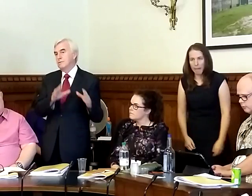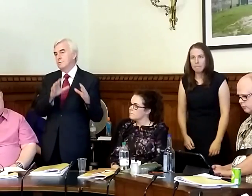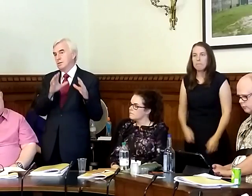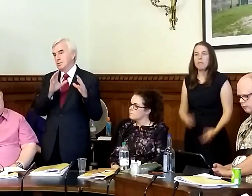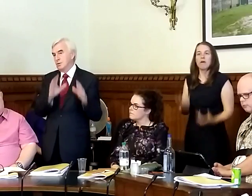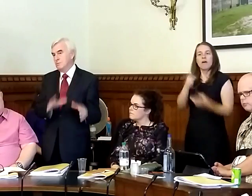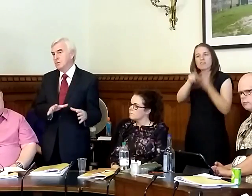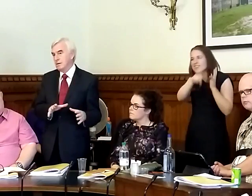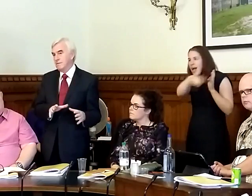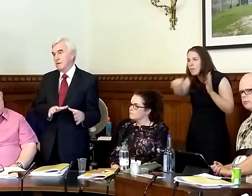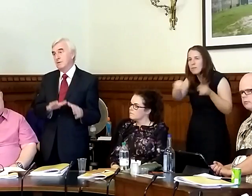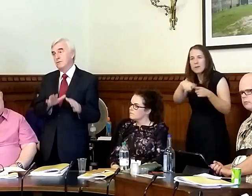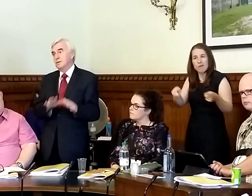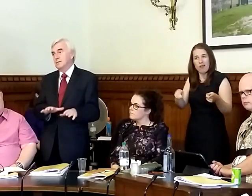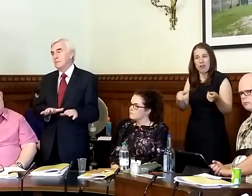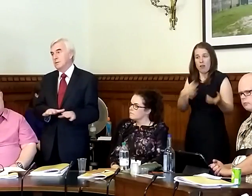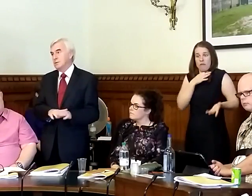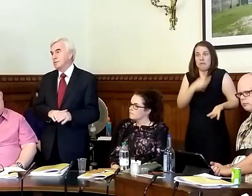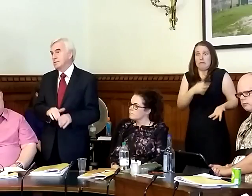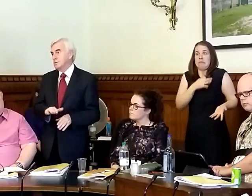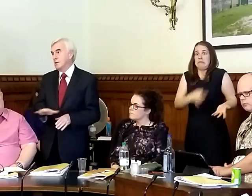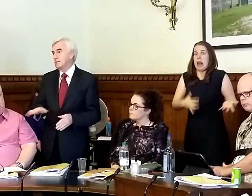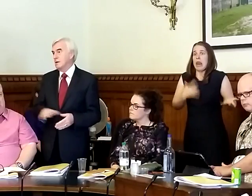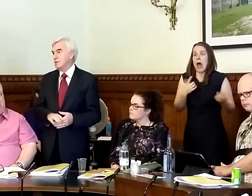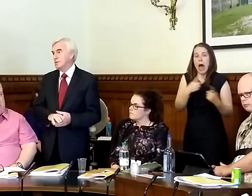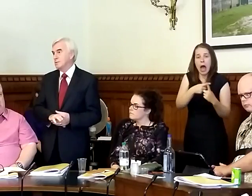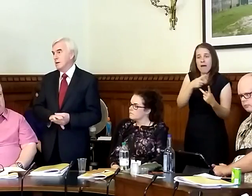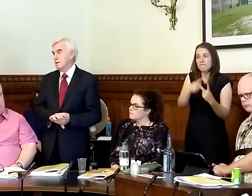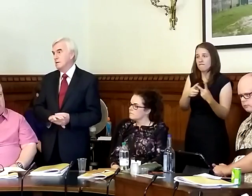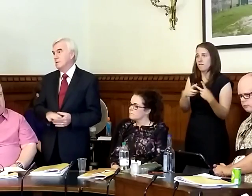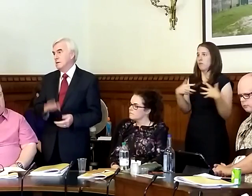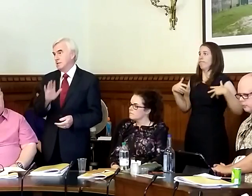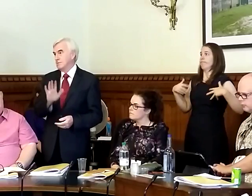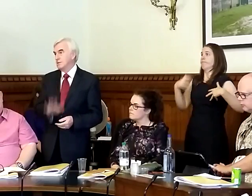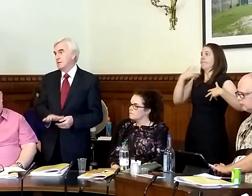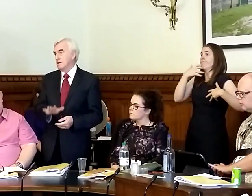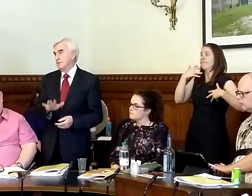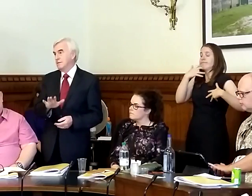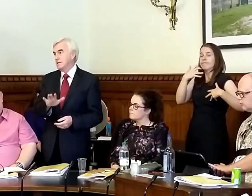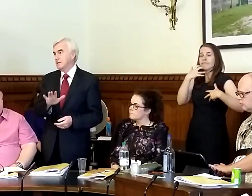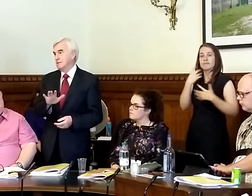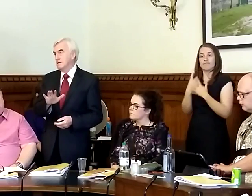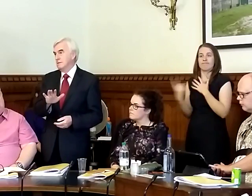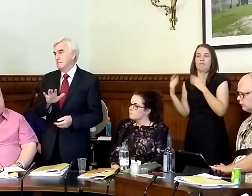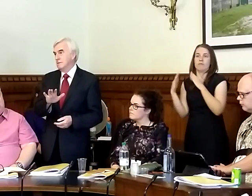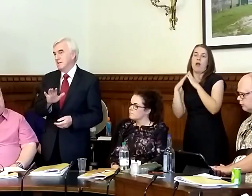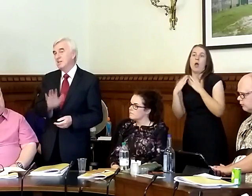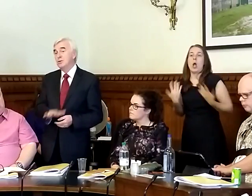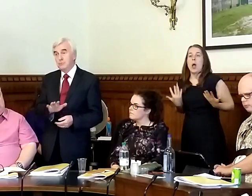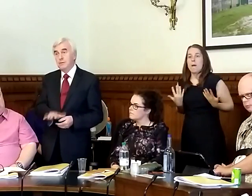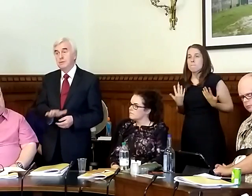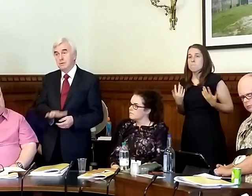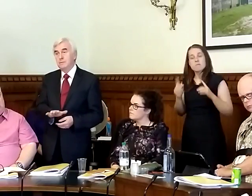at risk or go through such human suffering, or in some instances degradation as well, as a result of this